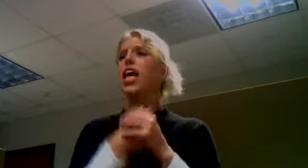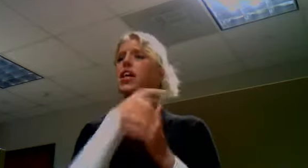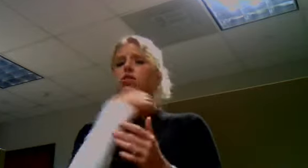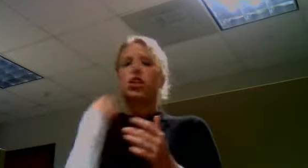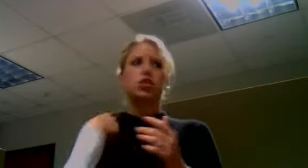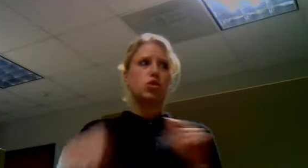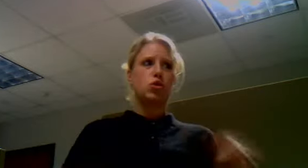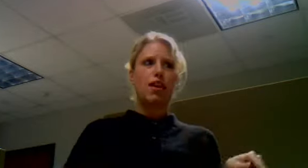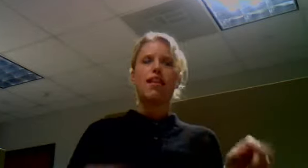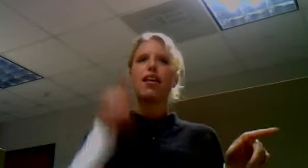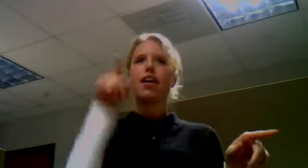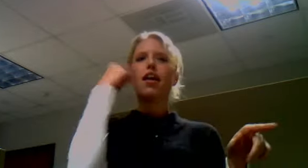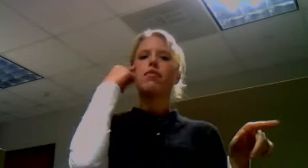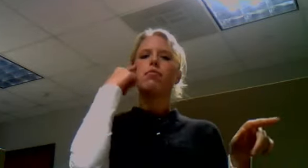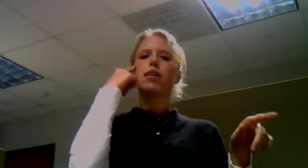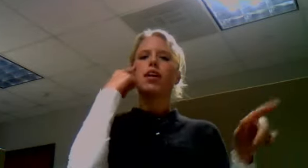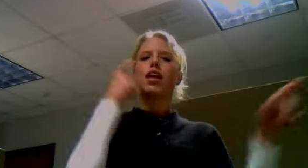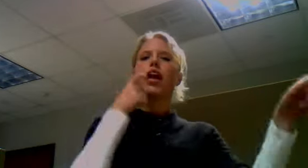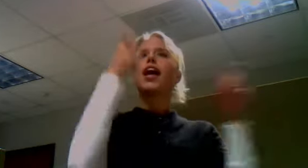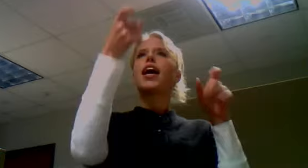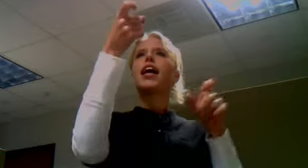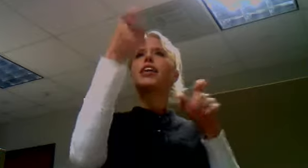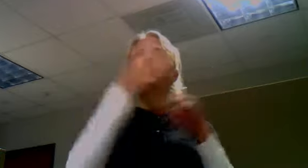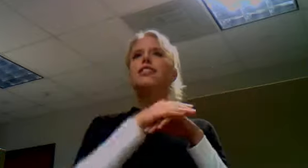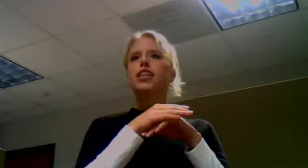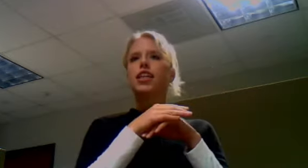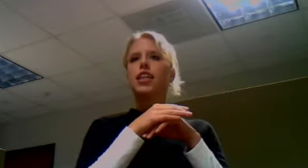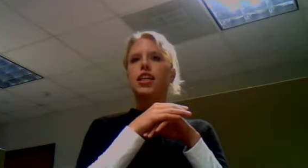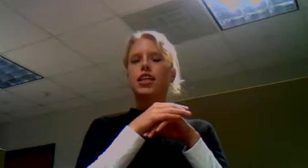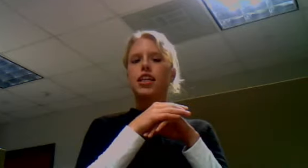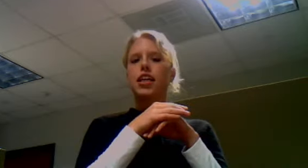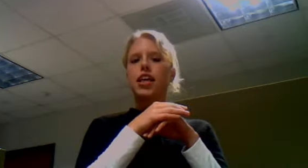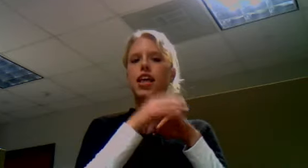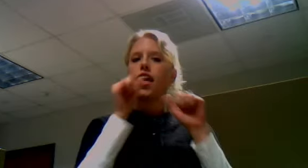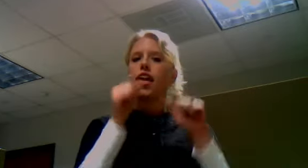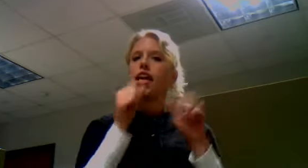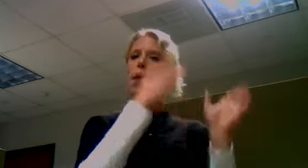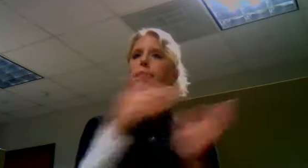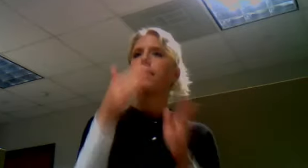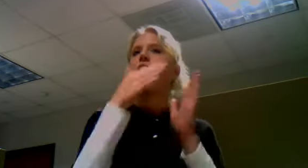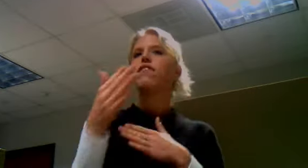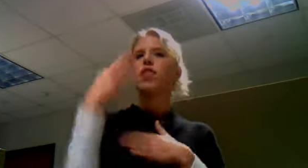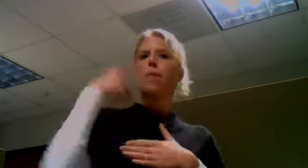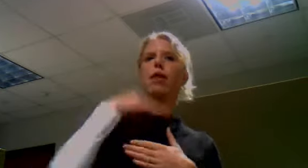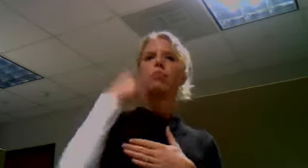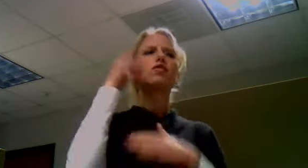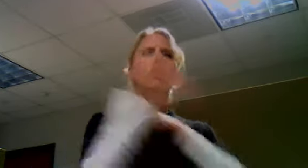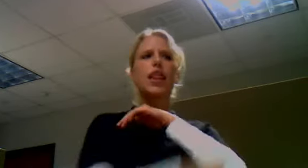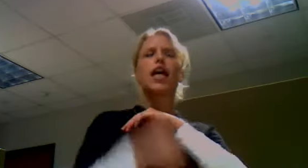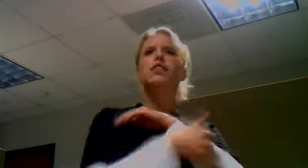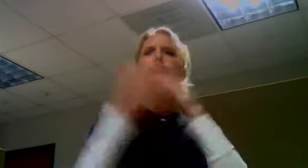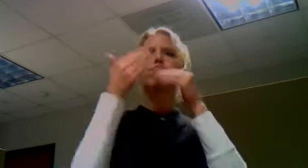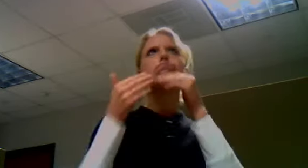act above rule of law. It can plan for the long-run benefits of the country, and in the process,